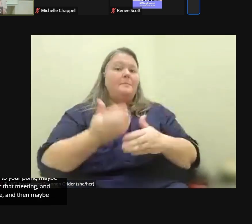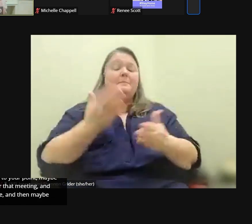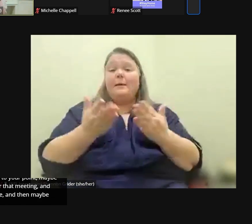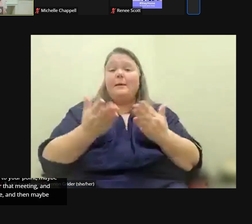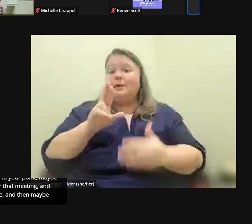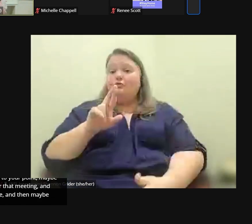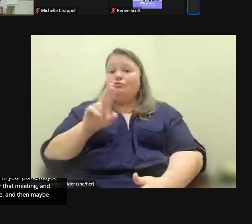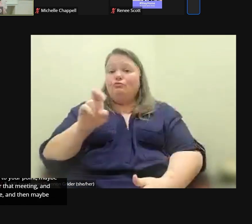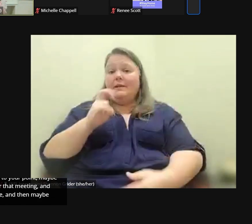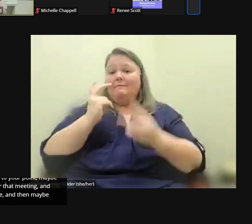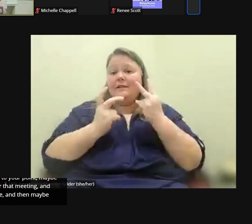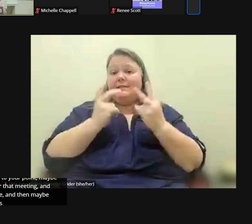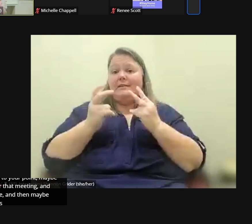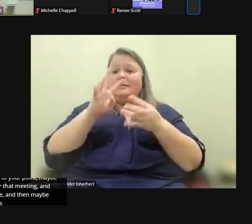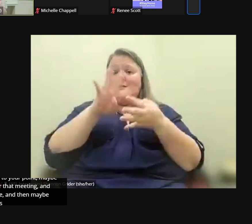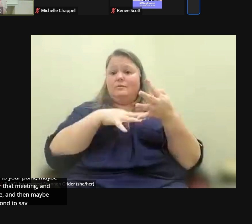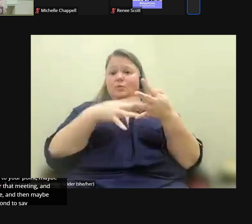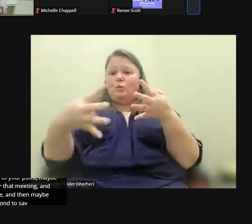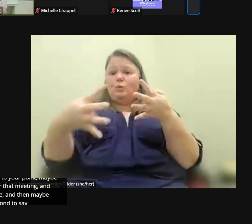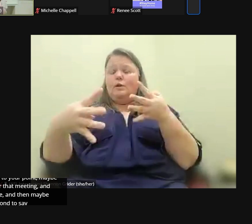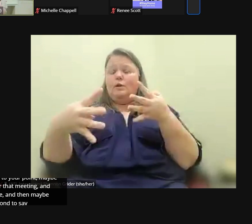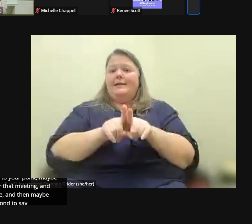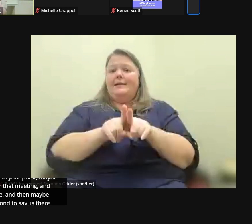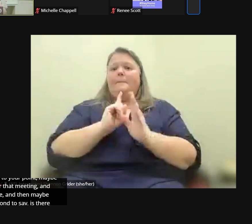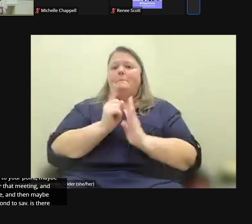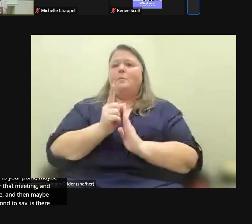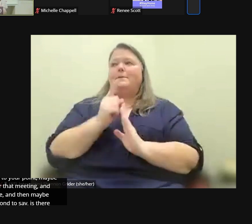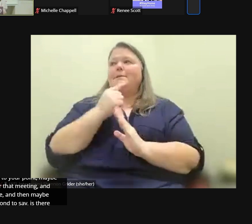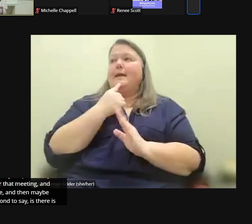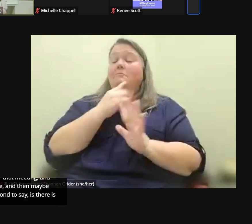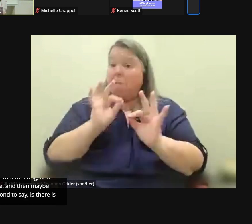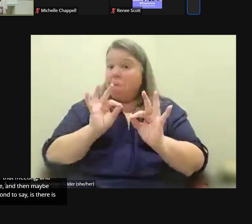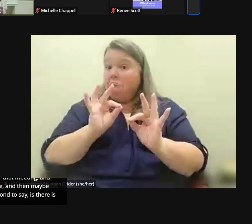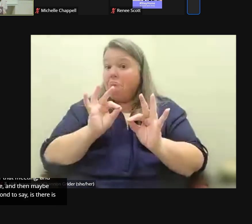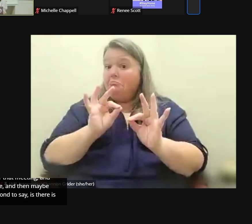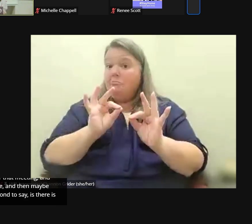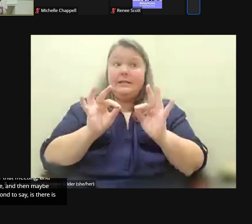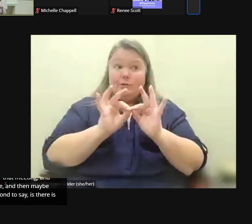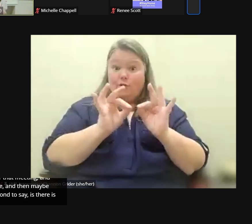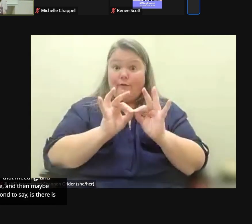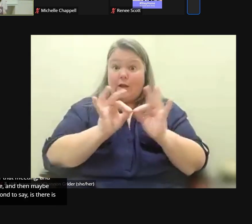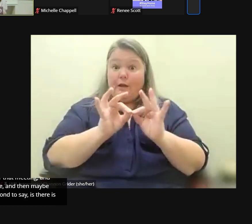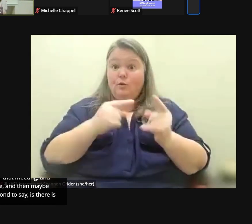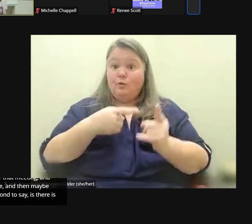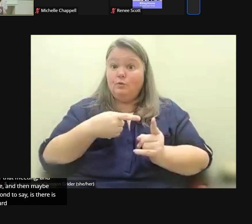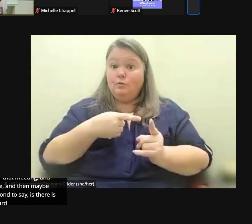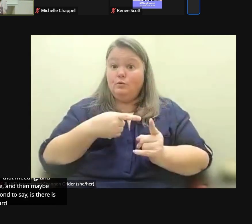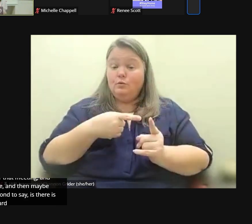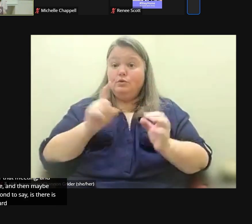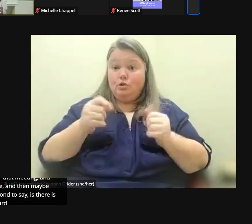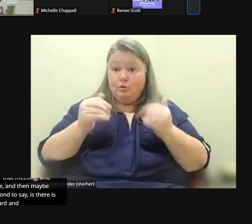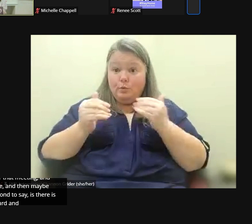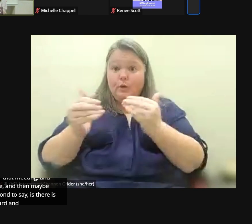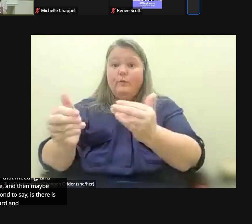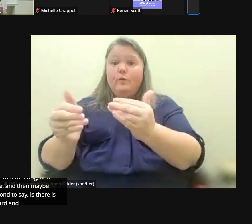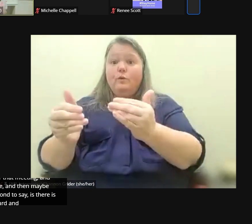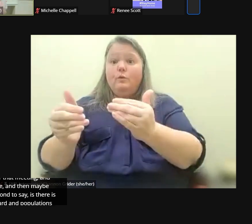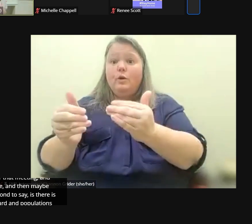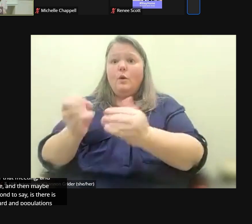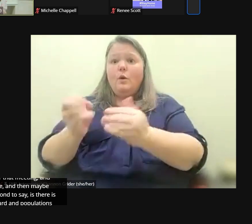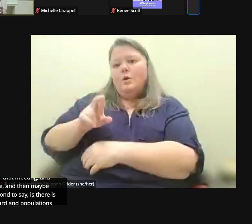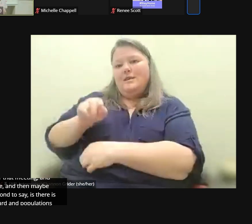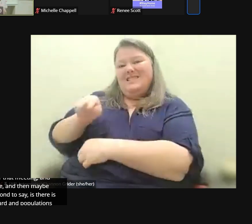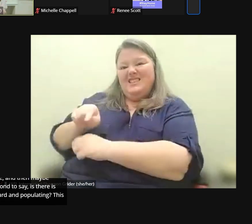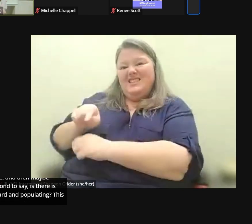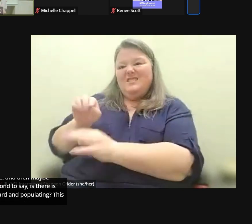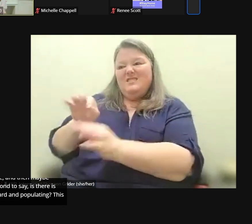a second to say, is there value in going forward and populating this, or do we feel like we